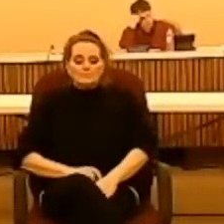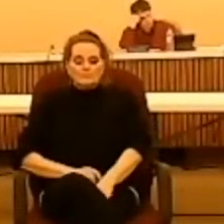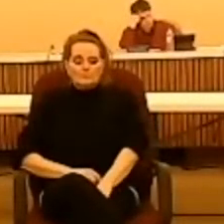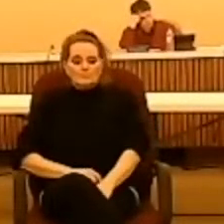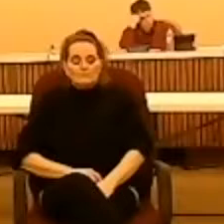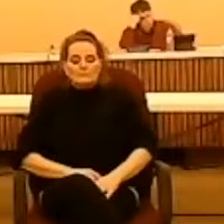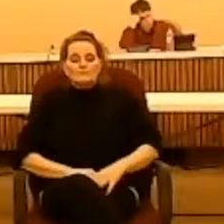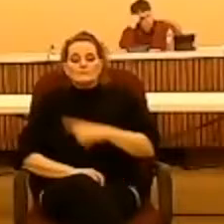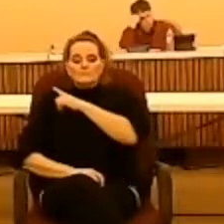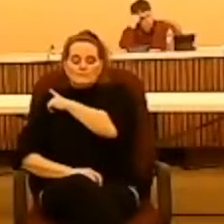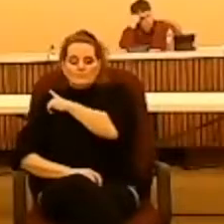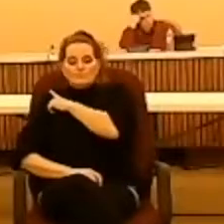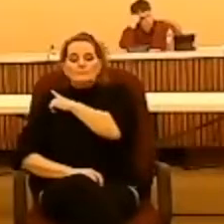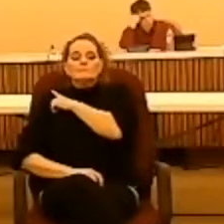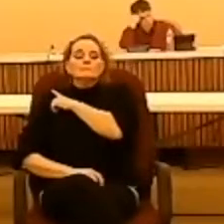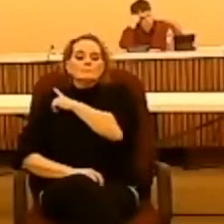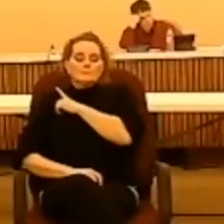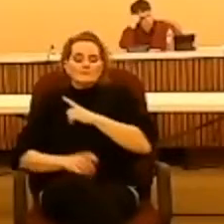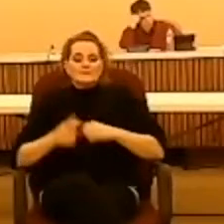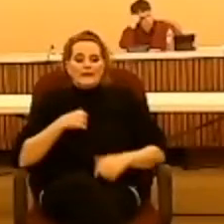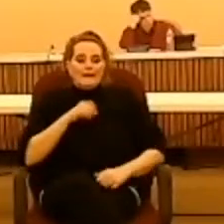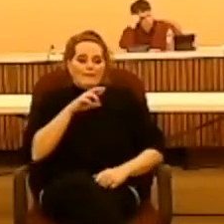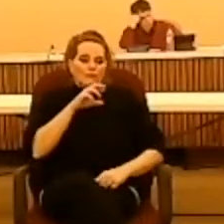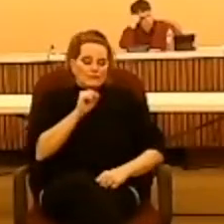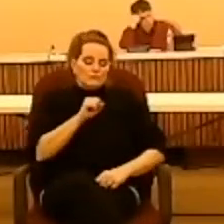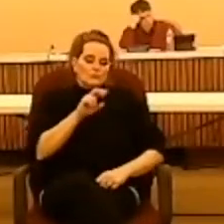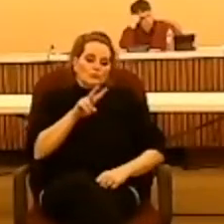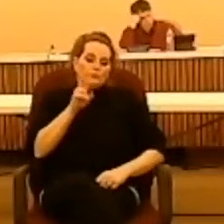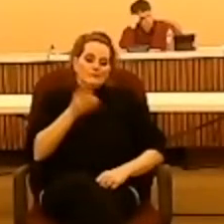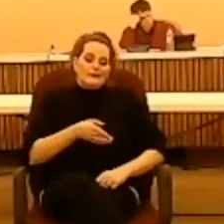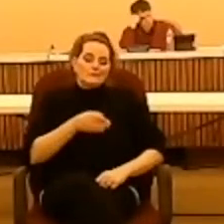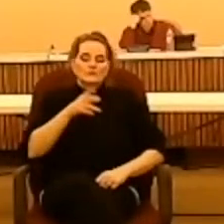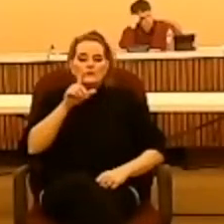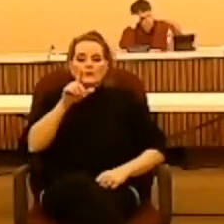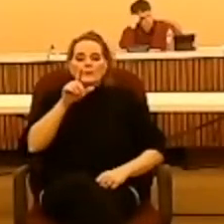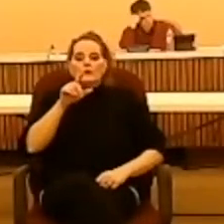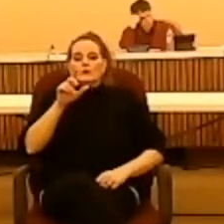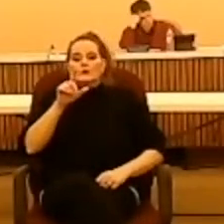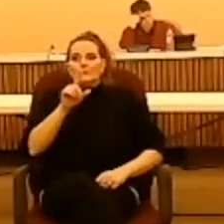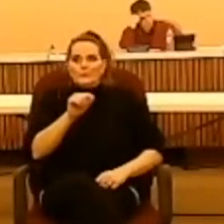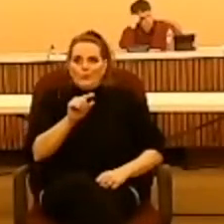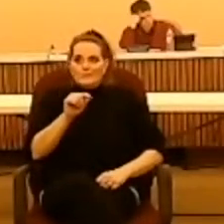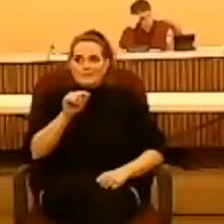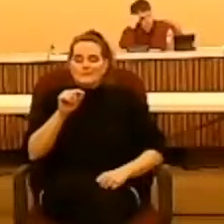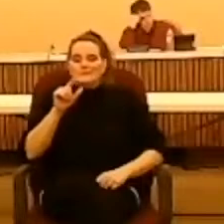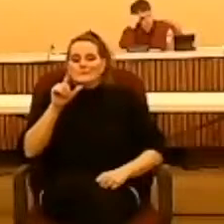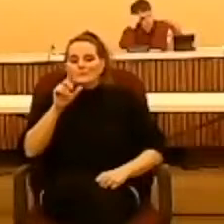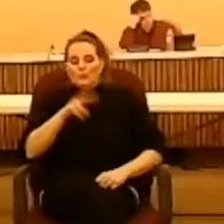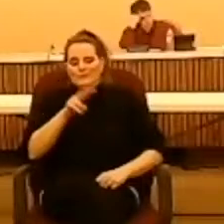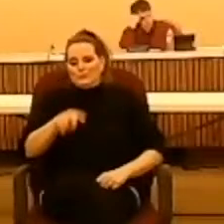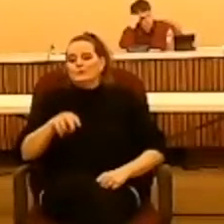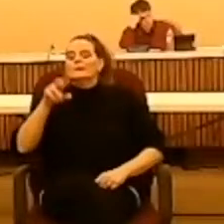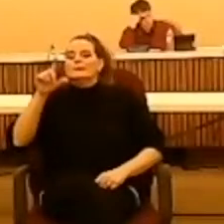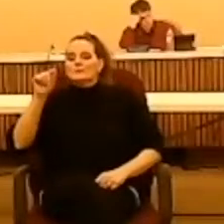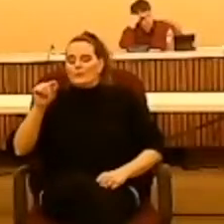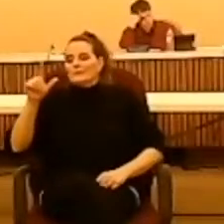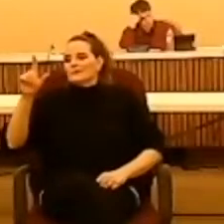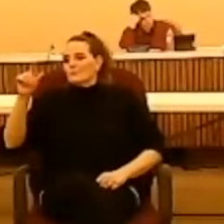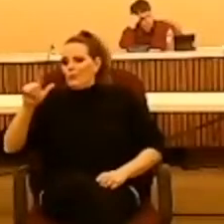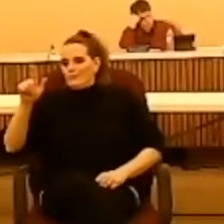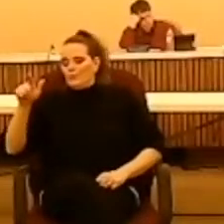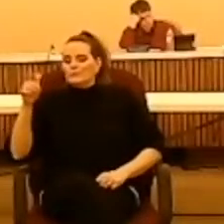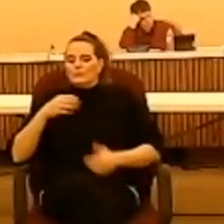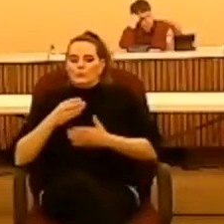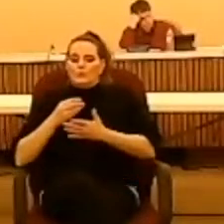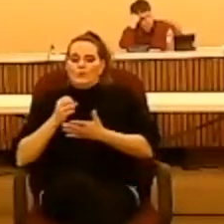Mr. Supervisor, fellow town board members, I have Resolution 2-22, 2021 to authorize the purchase of a